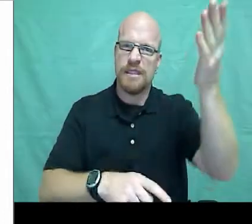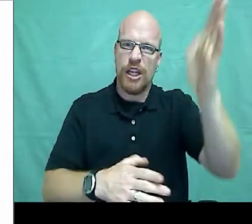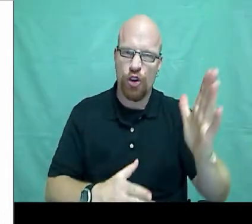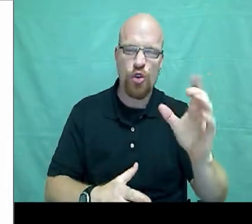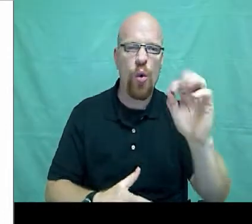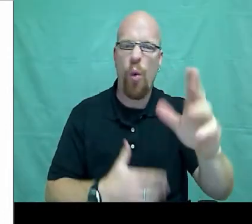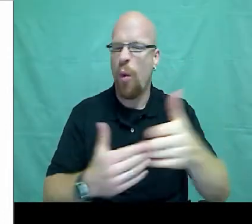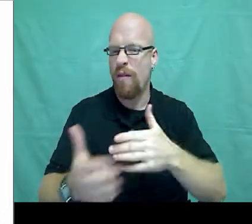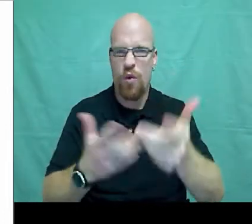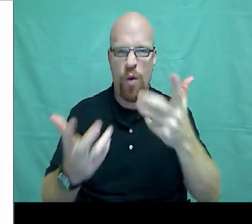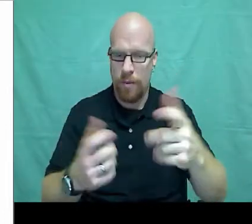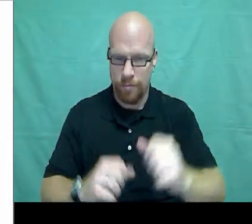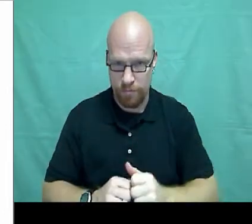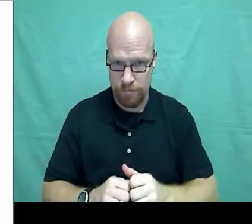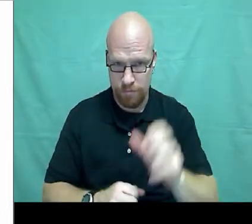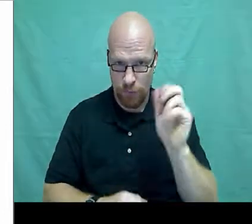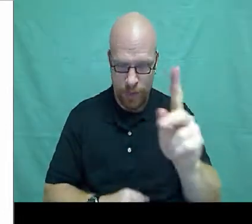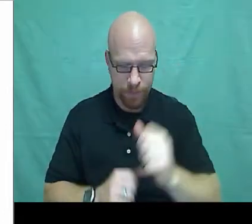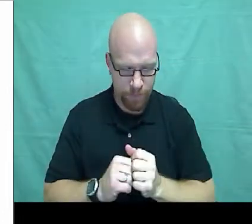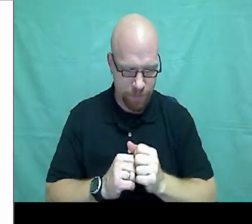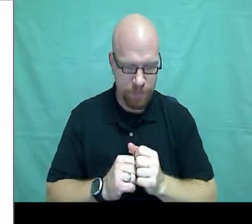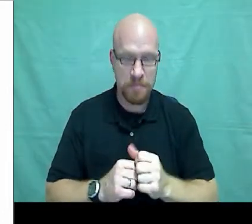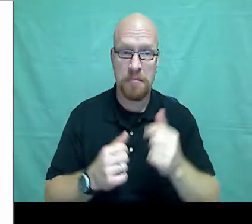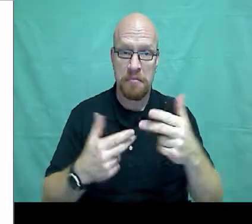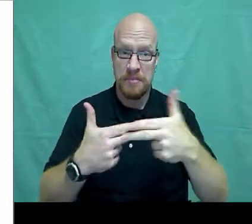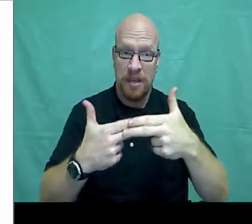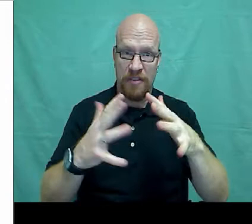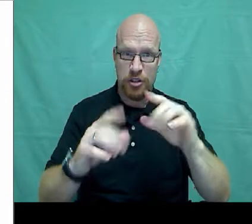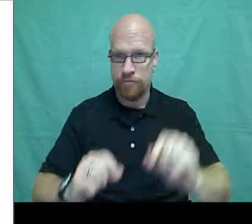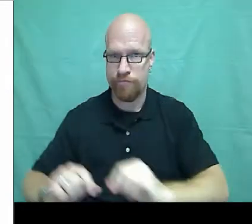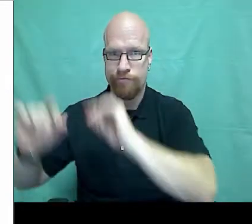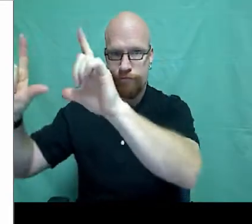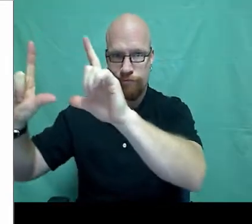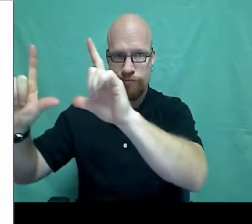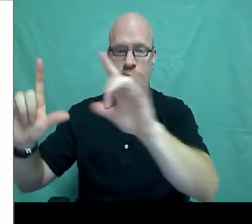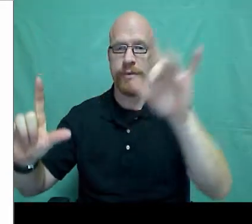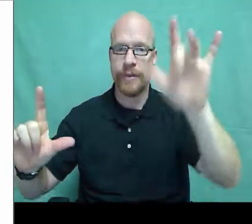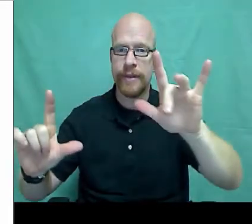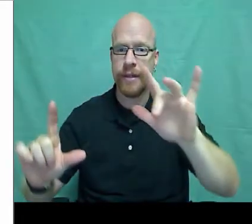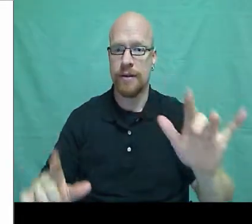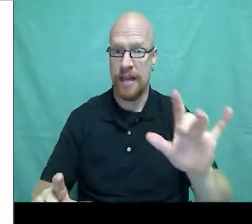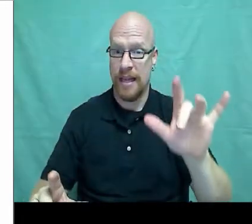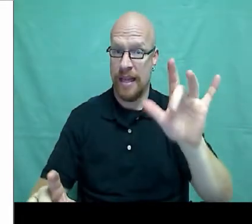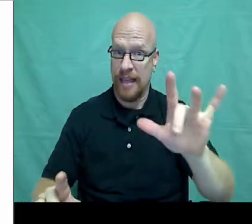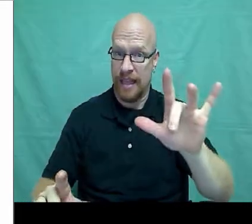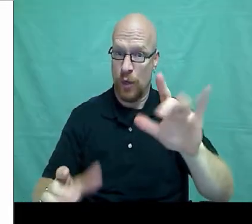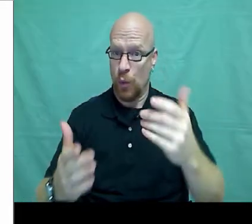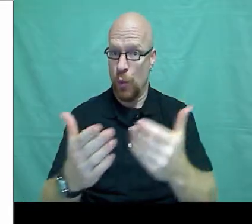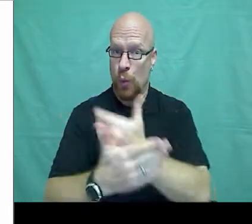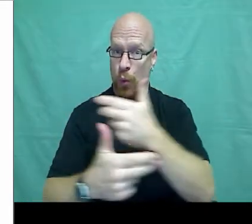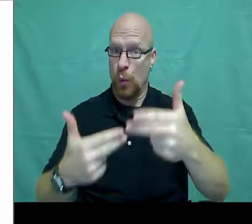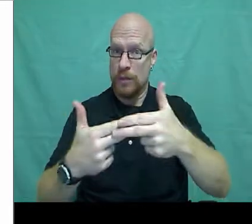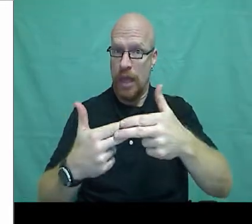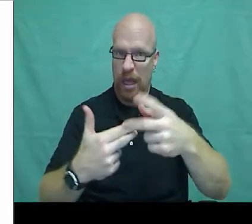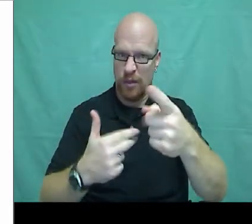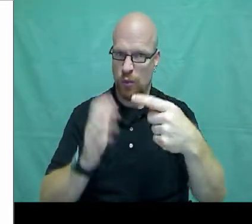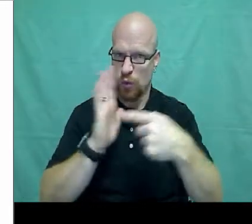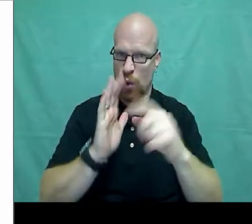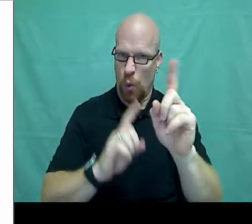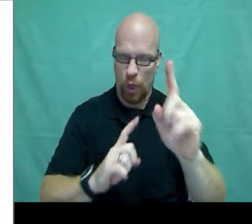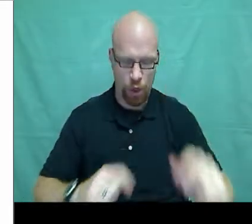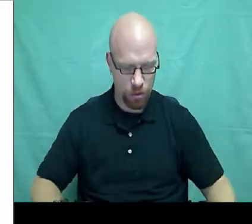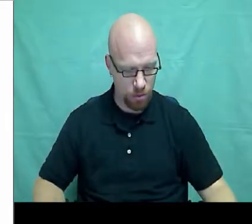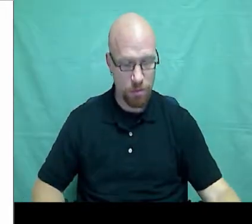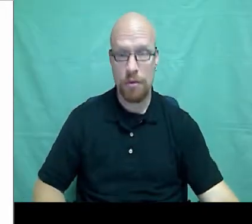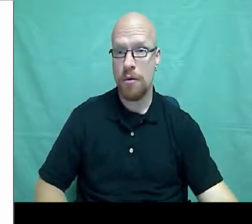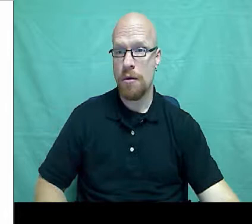Names of presenters or whatever you'd like, you can put in that bottom box. Once that slide is done, you're going to click New Slide, and